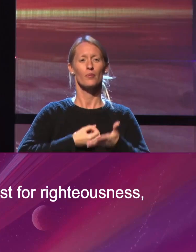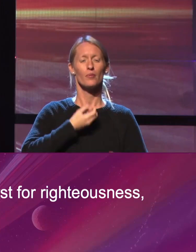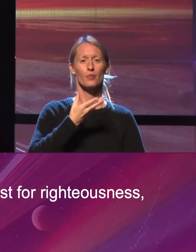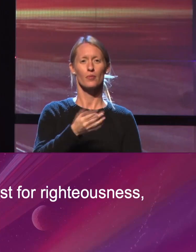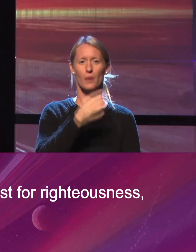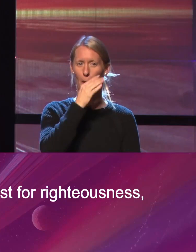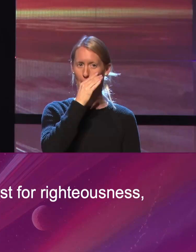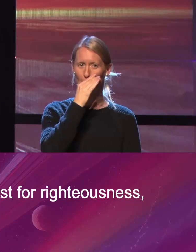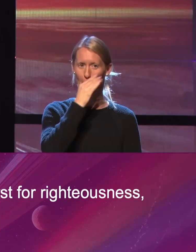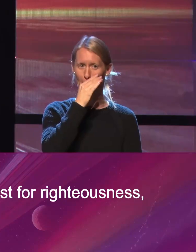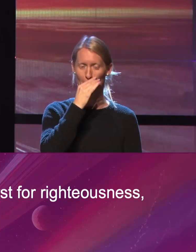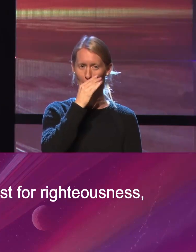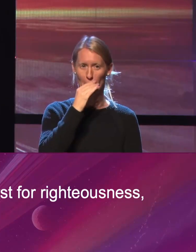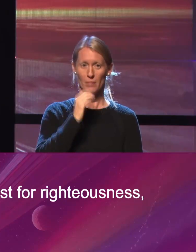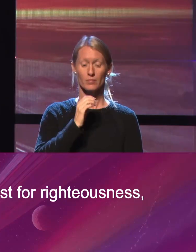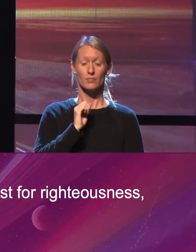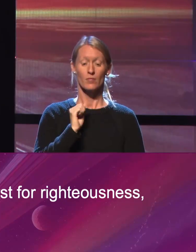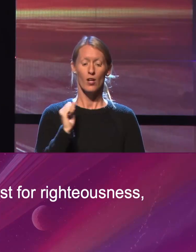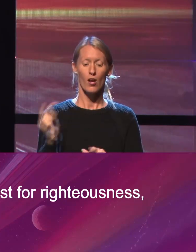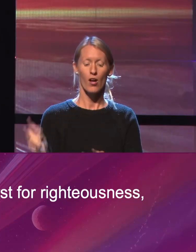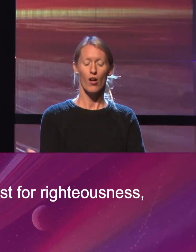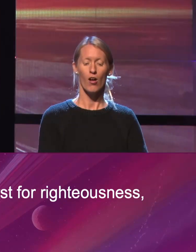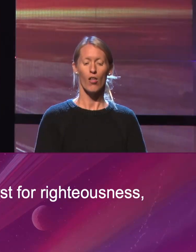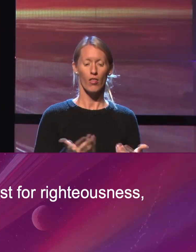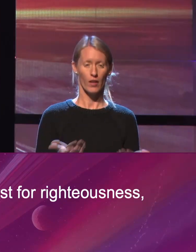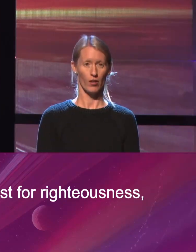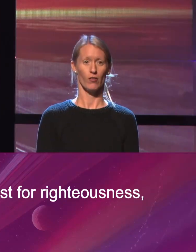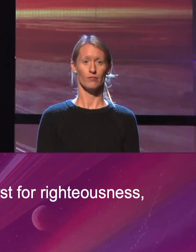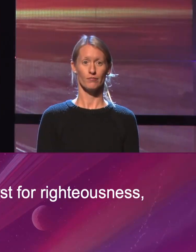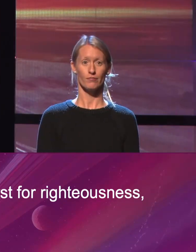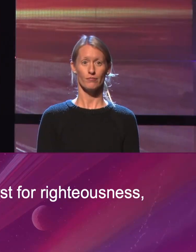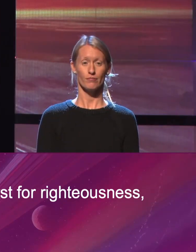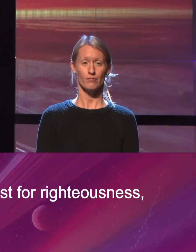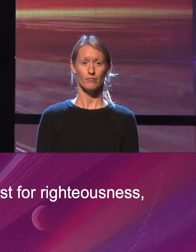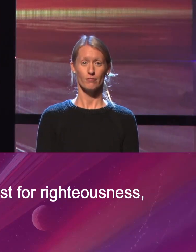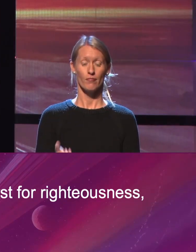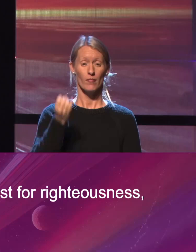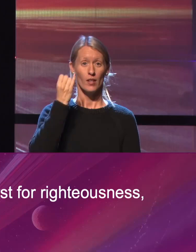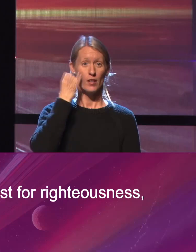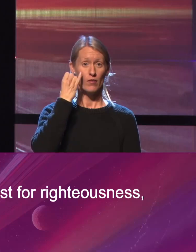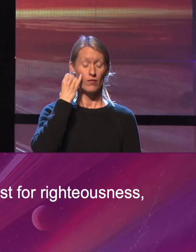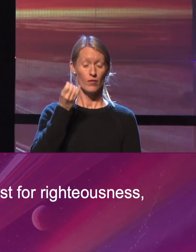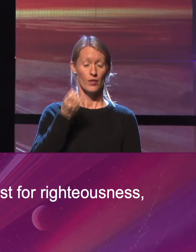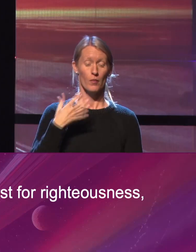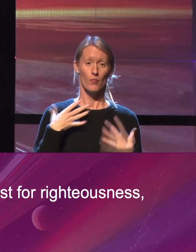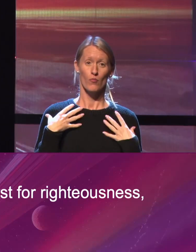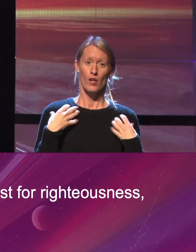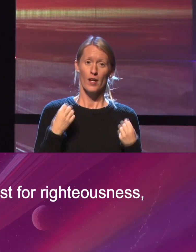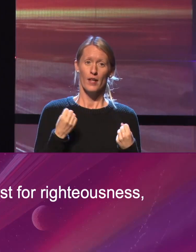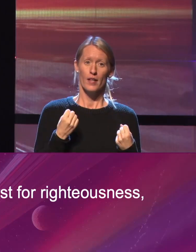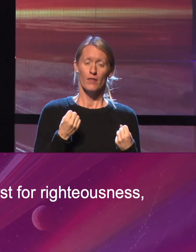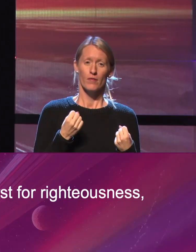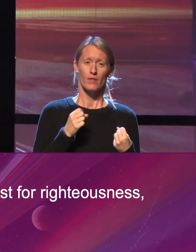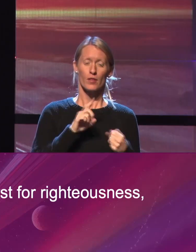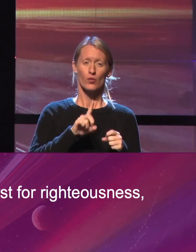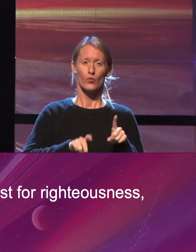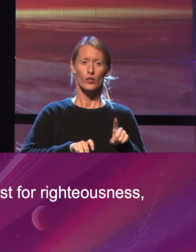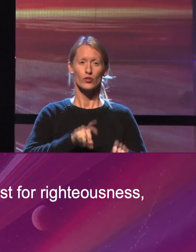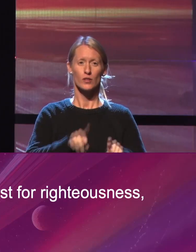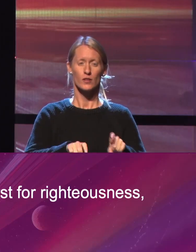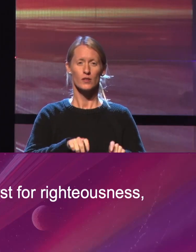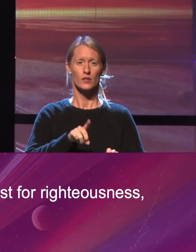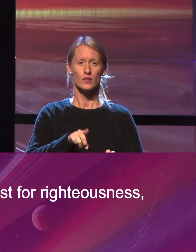It's all there if we'll just kind of be brave enough to question some of the things maybe you were